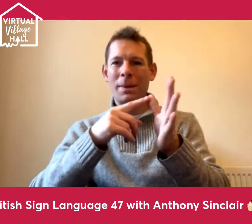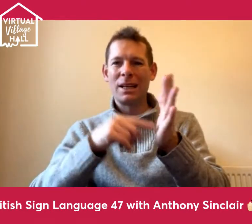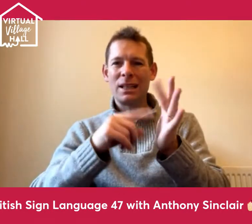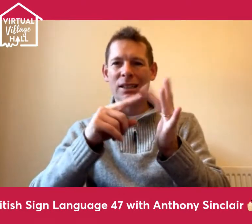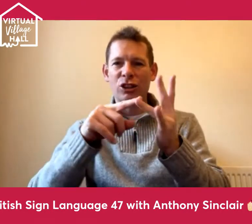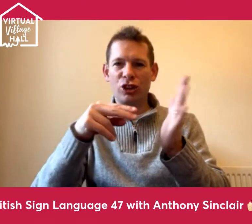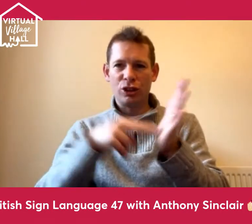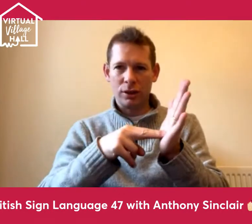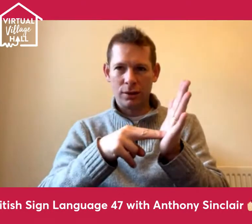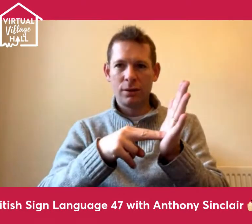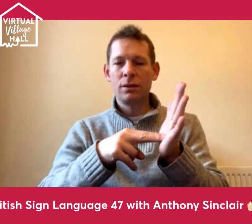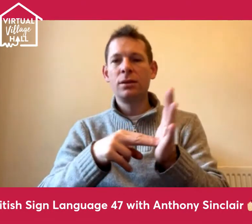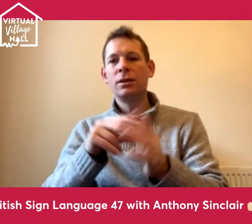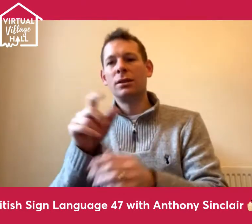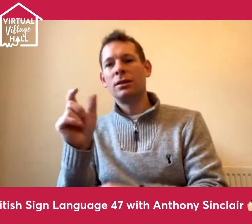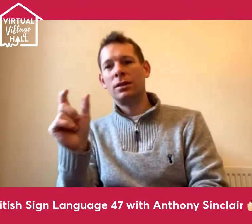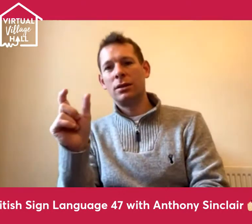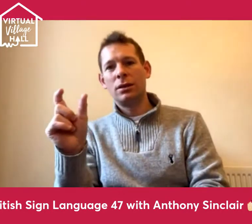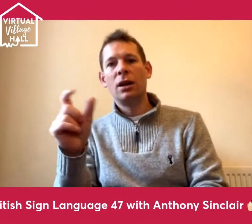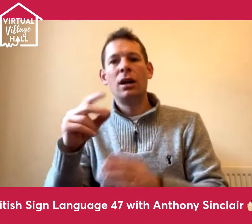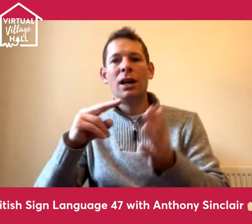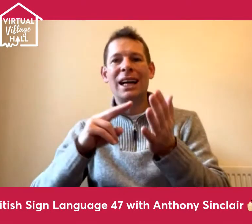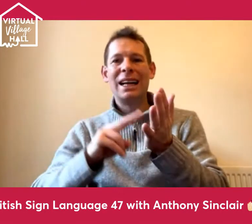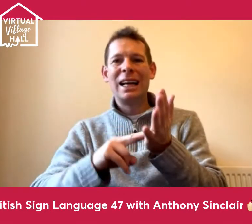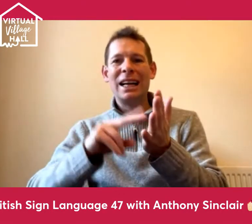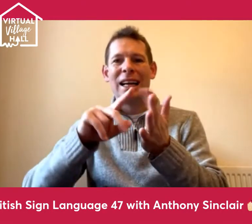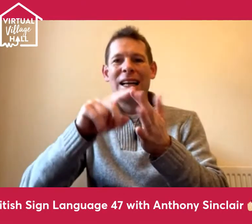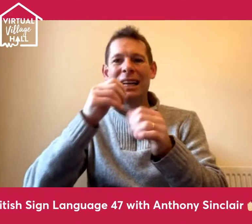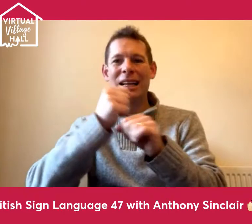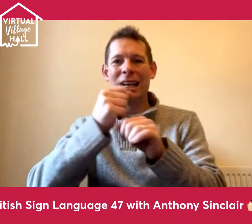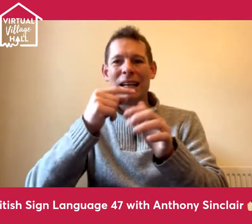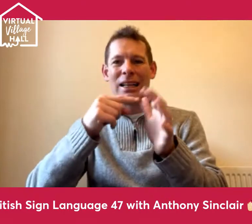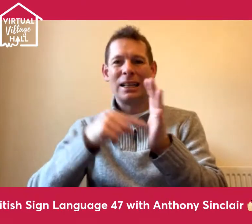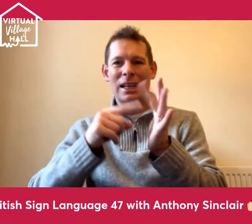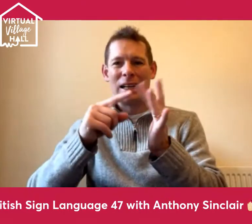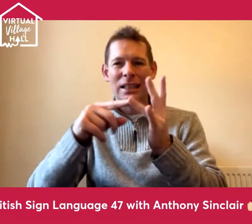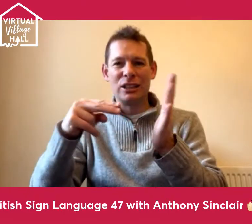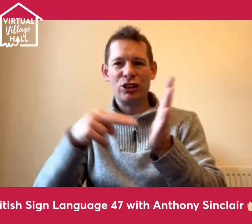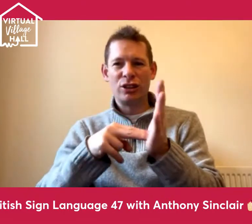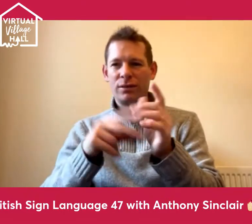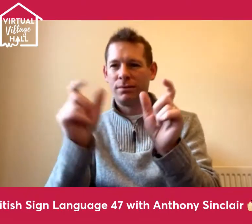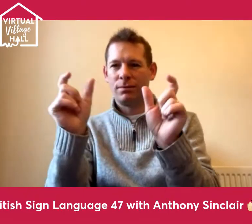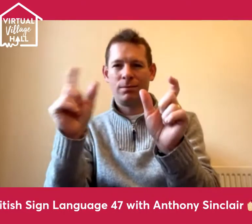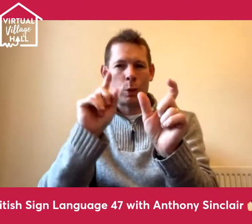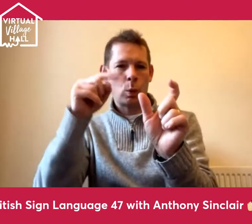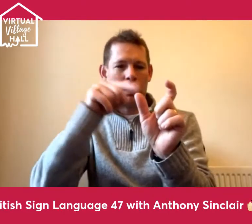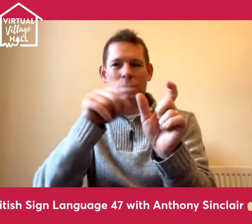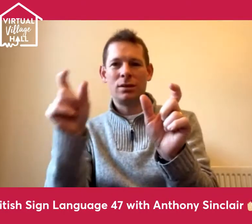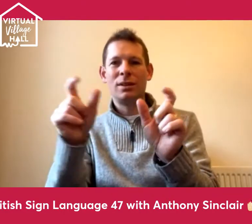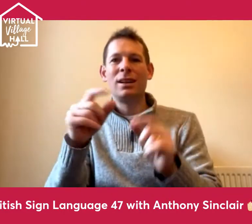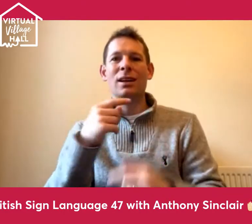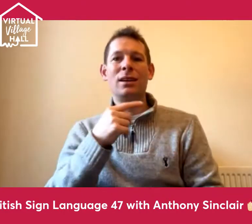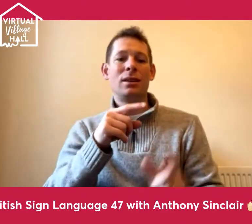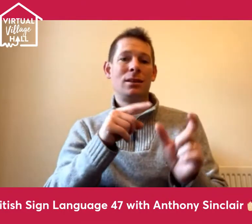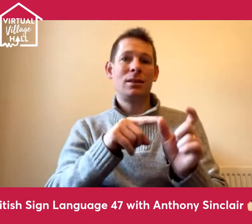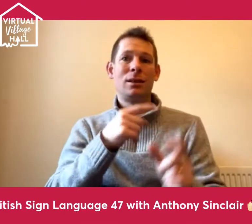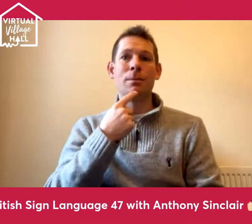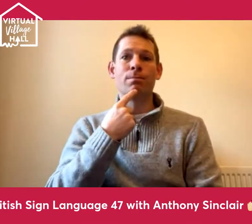So this also is linked to affirmation and negation. So those two words are